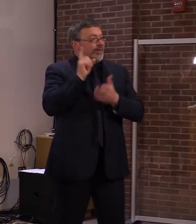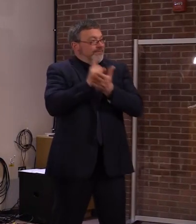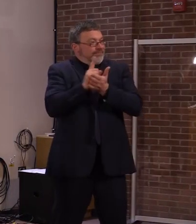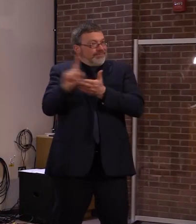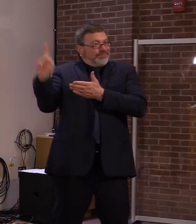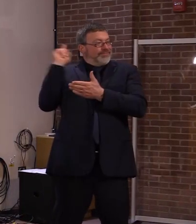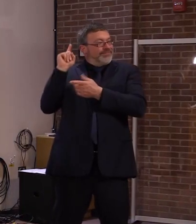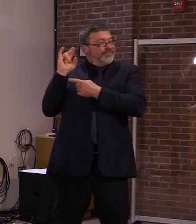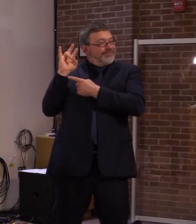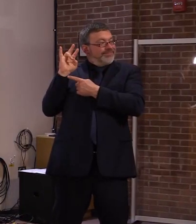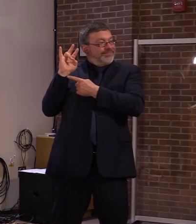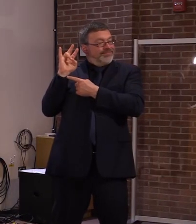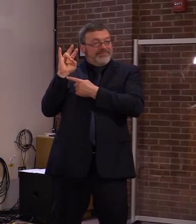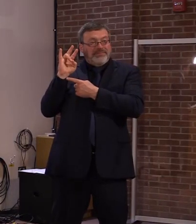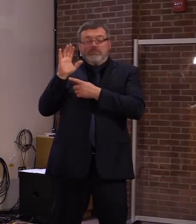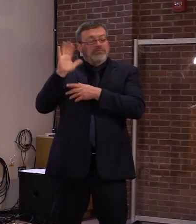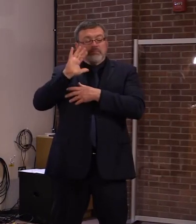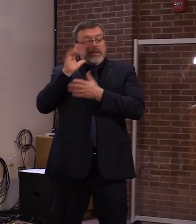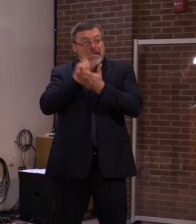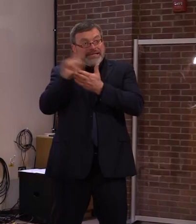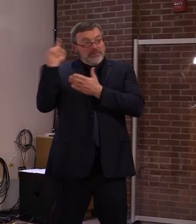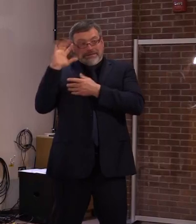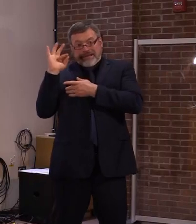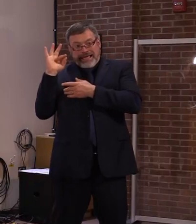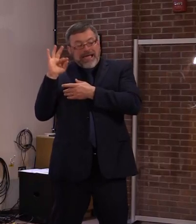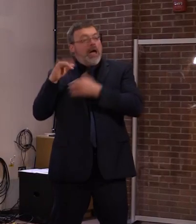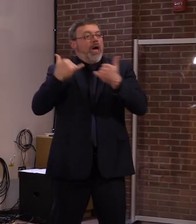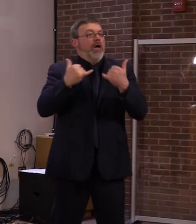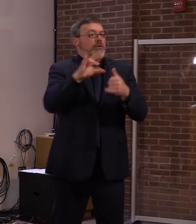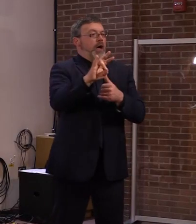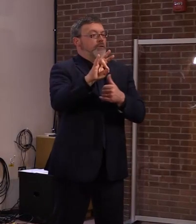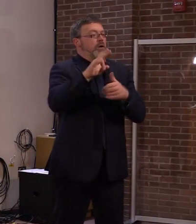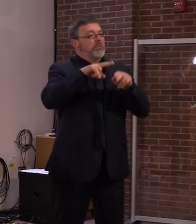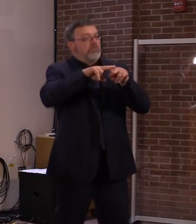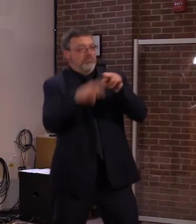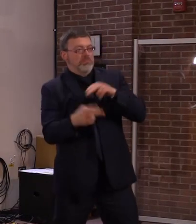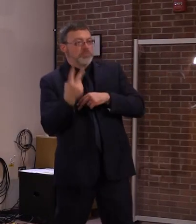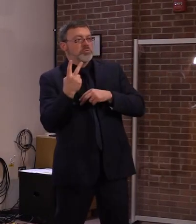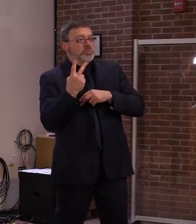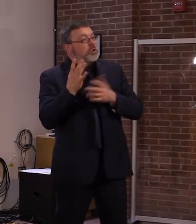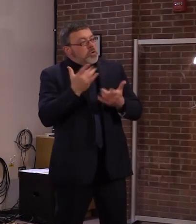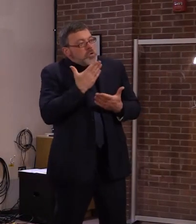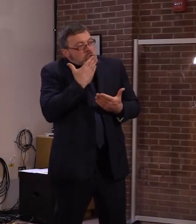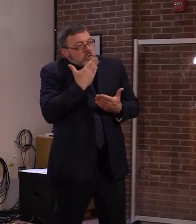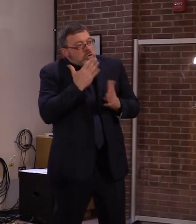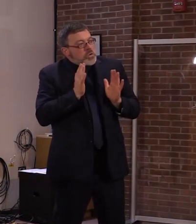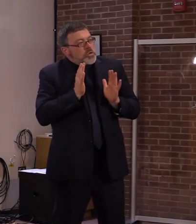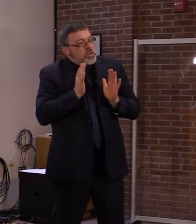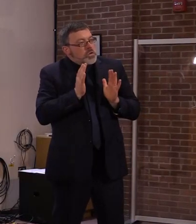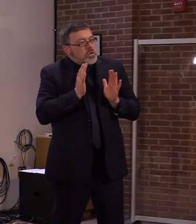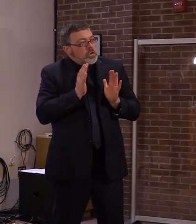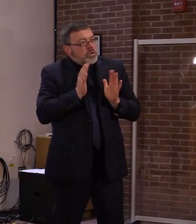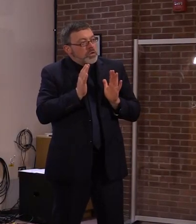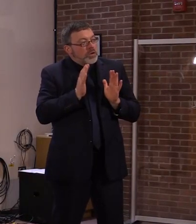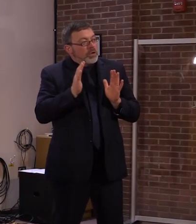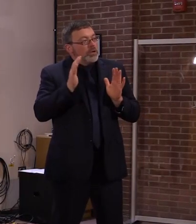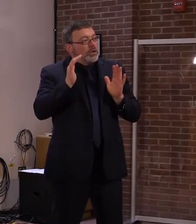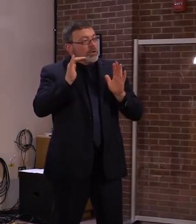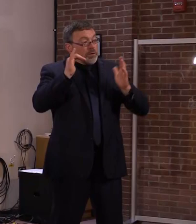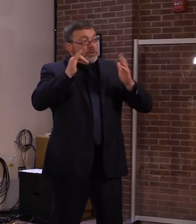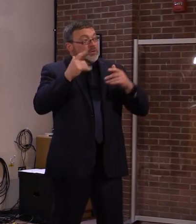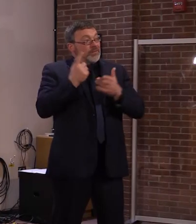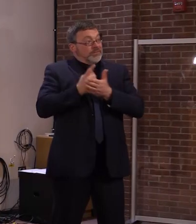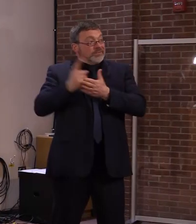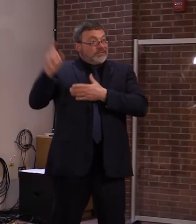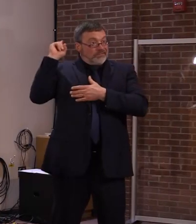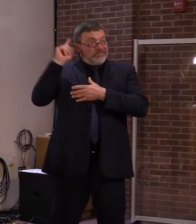The total number of active cases this week is 103. Compared to 166 last week. So seeing some improvement in